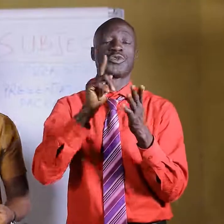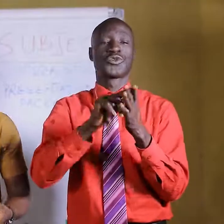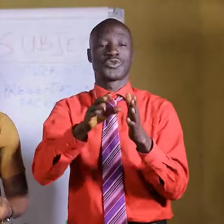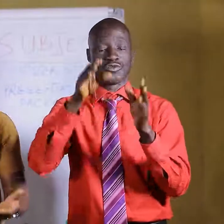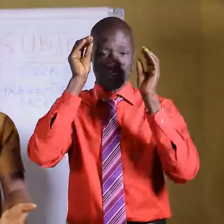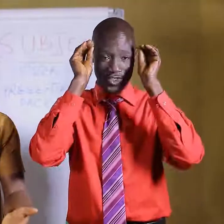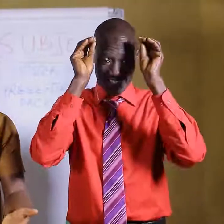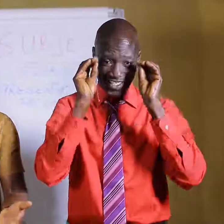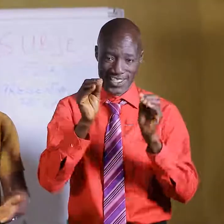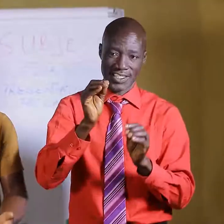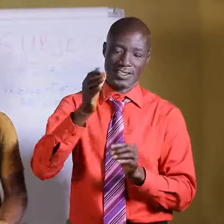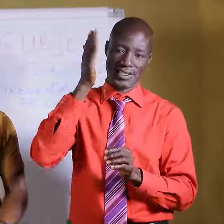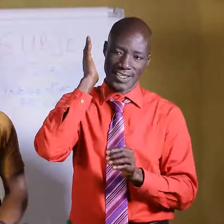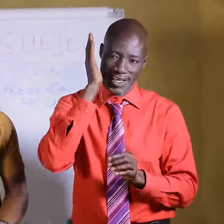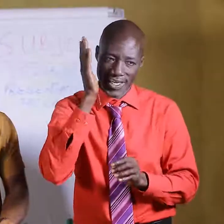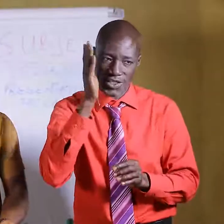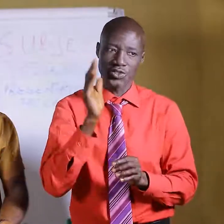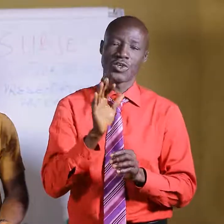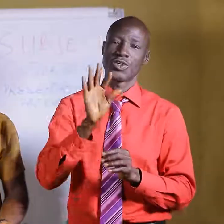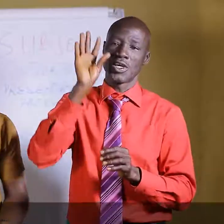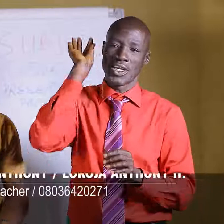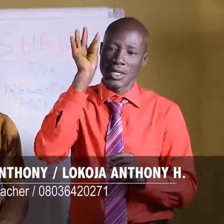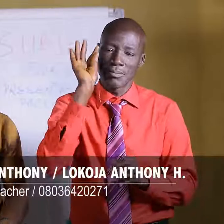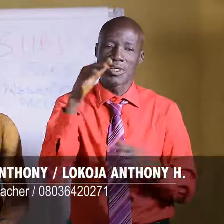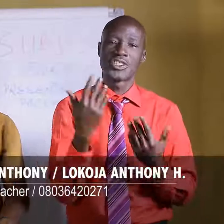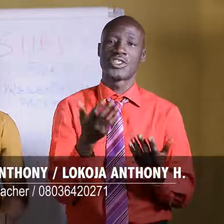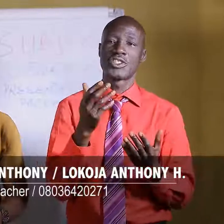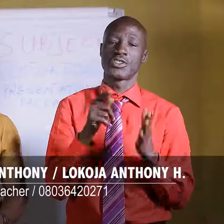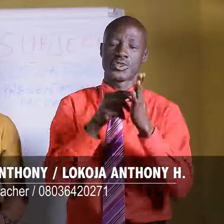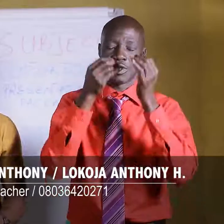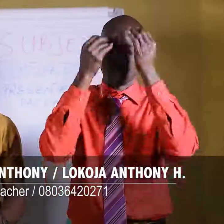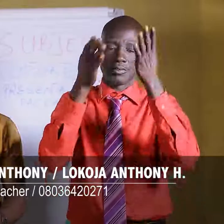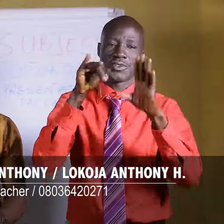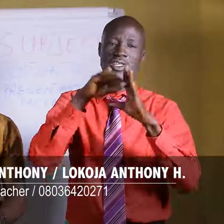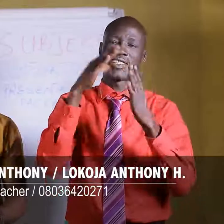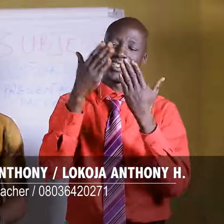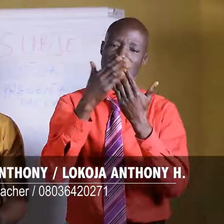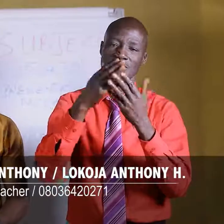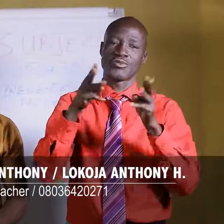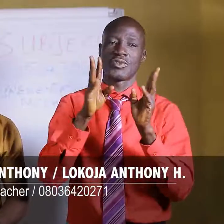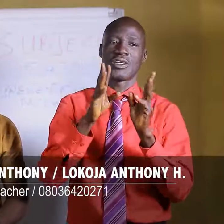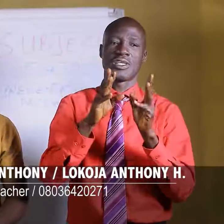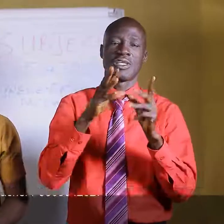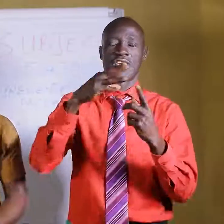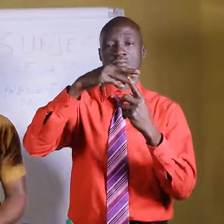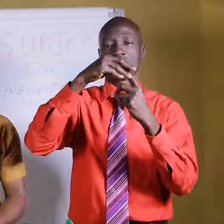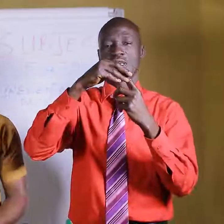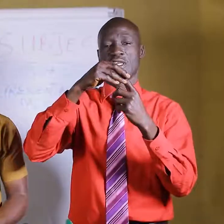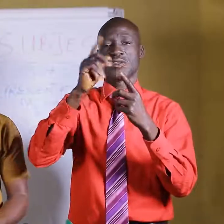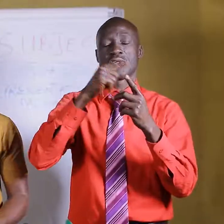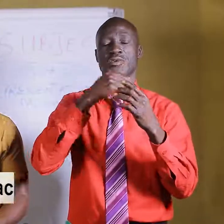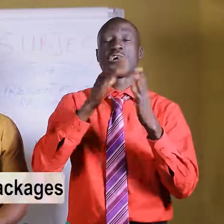you make presentation, deliver out information in a very convenient way. And the example we picked